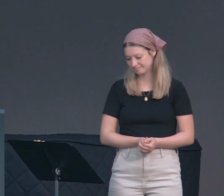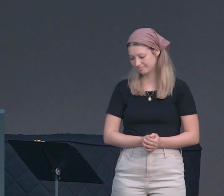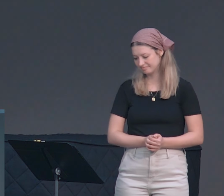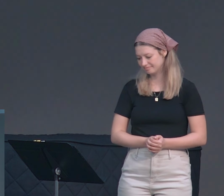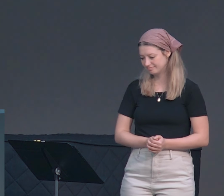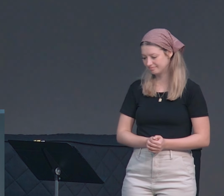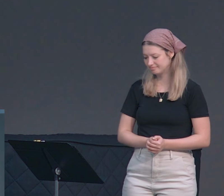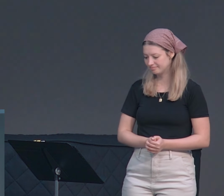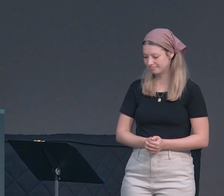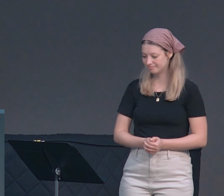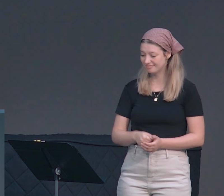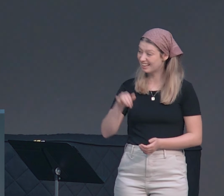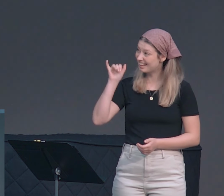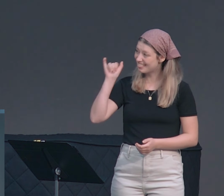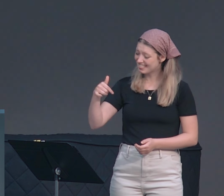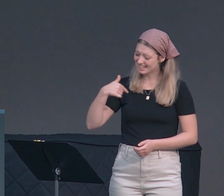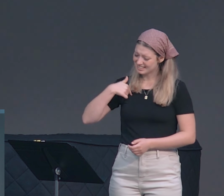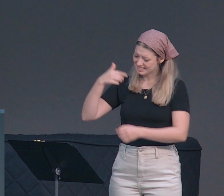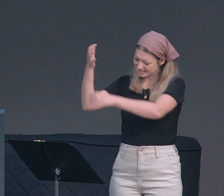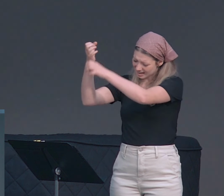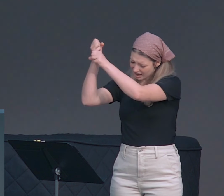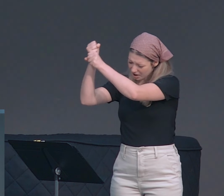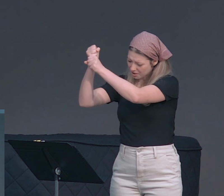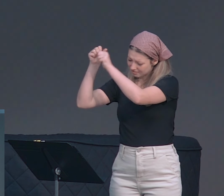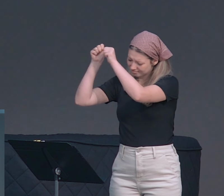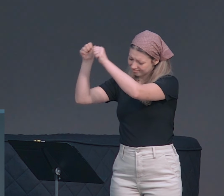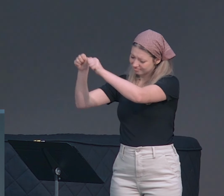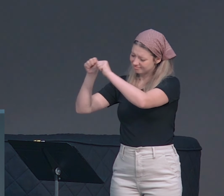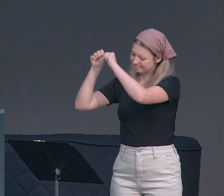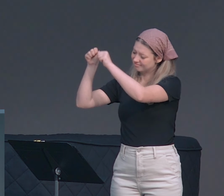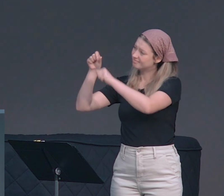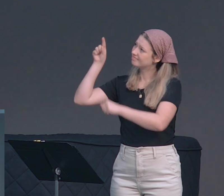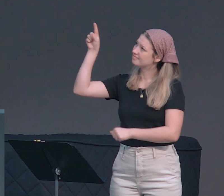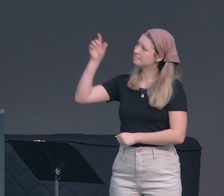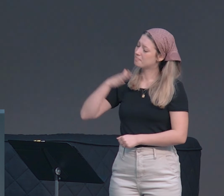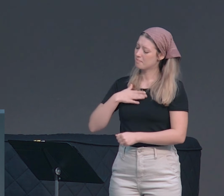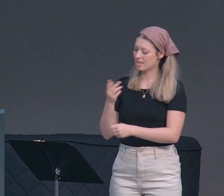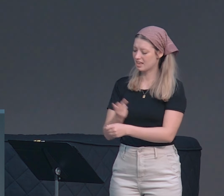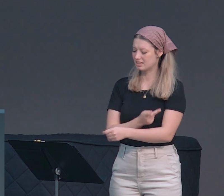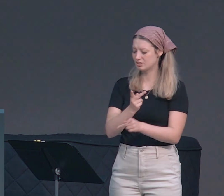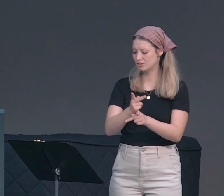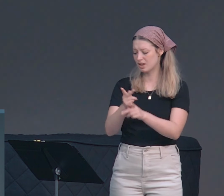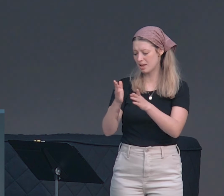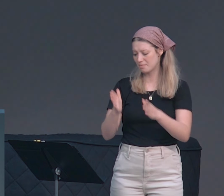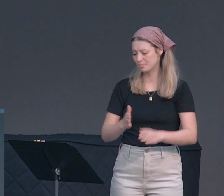Shepherd with